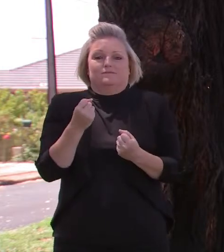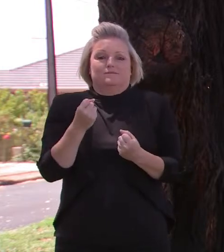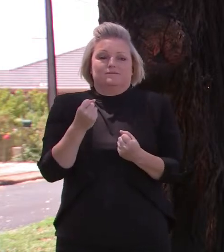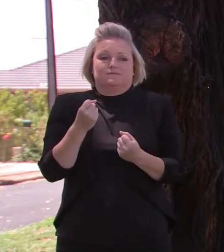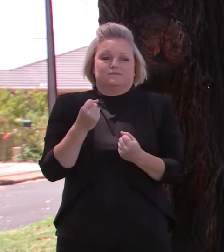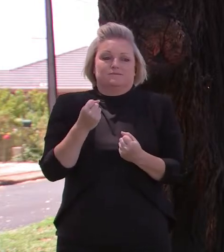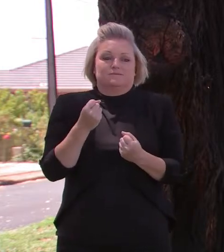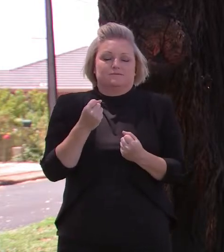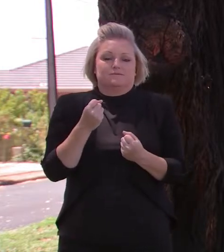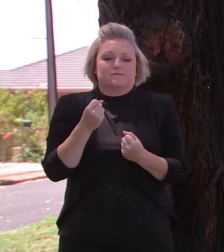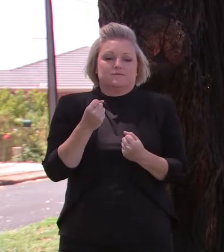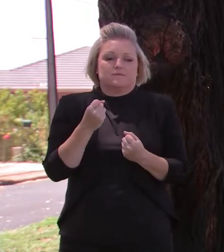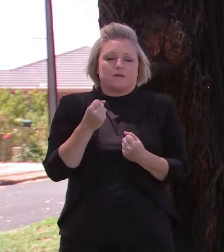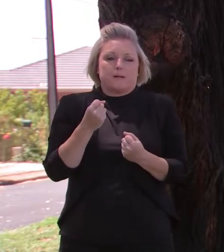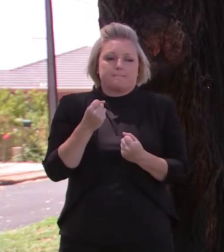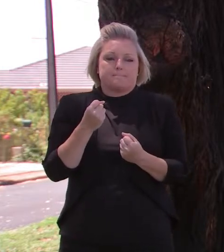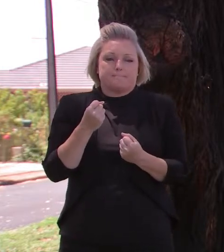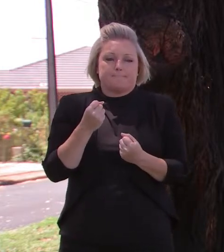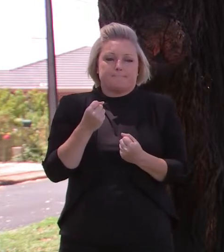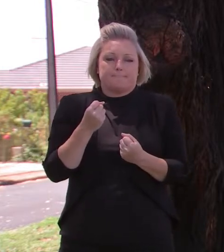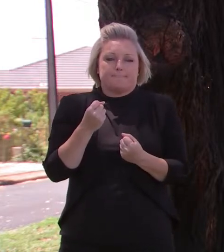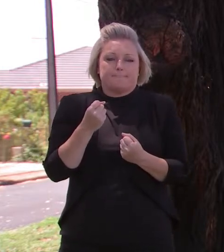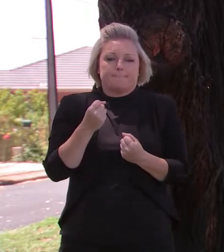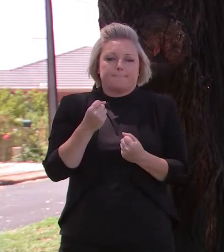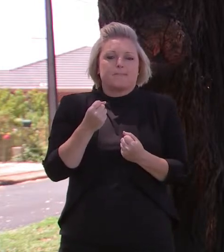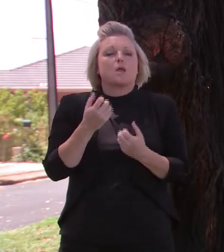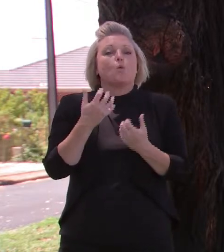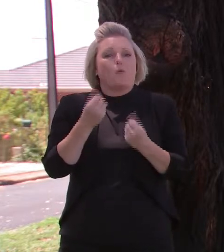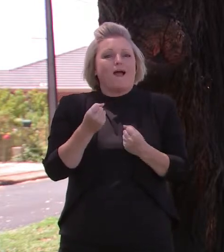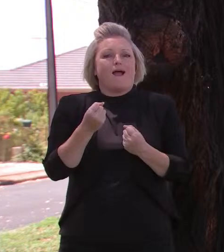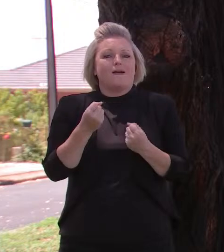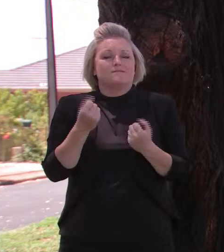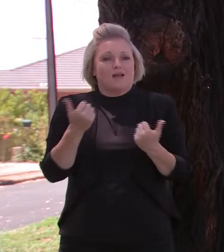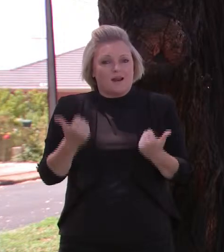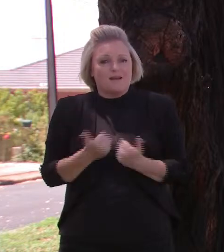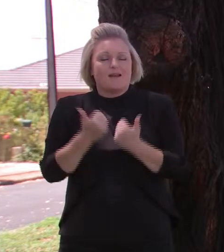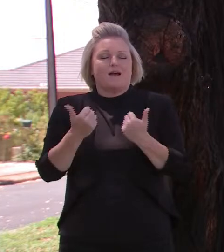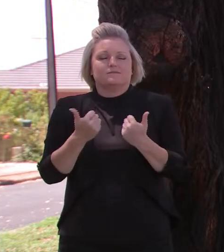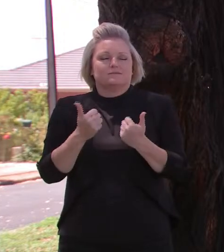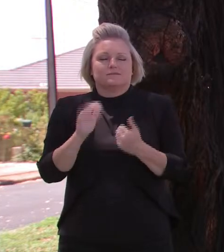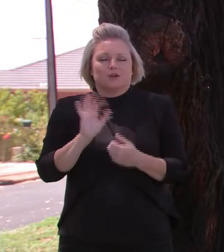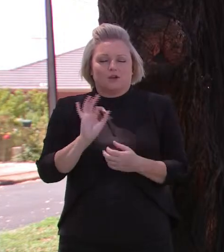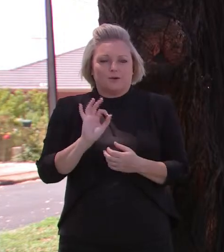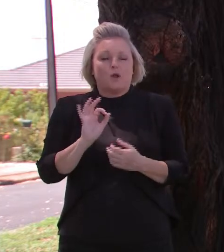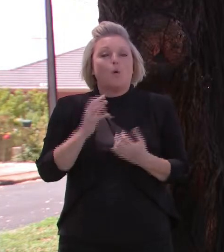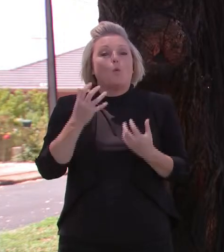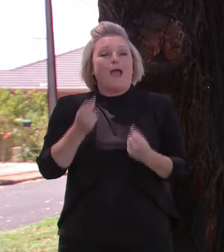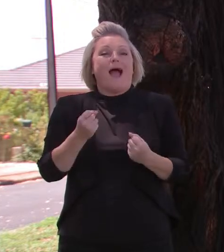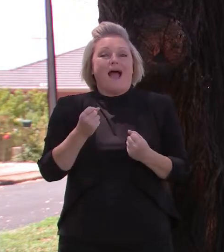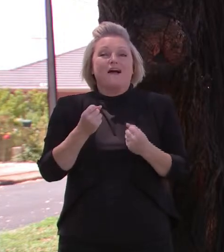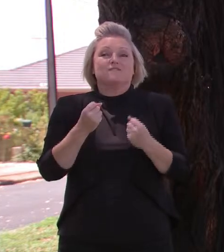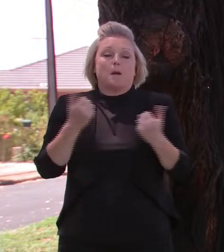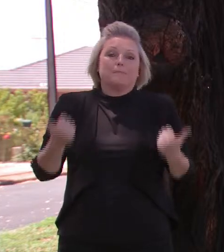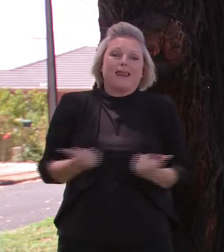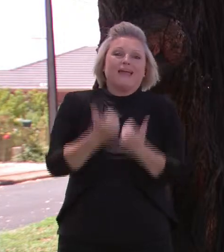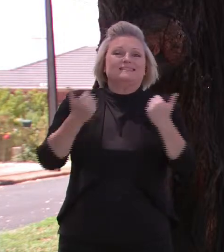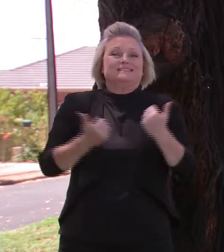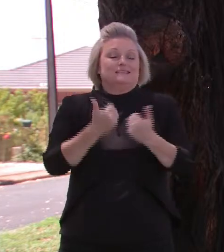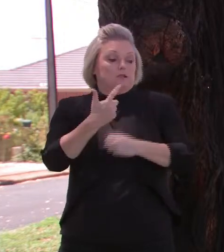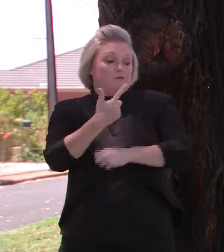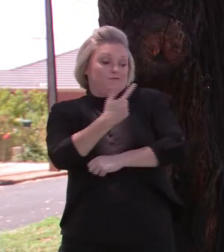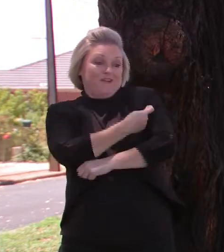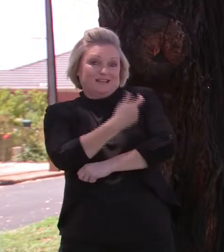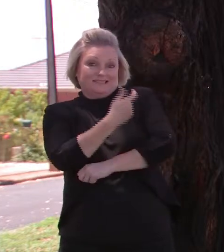of the overall provision of vaccination compared massive excess supply in the provision